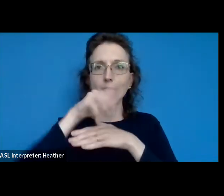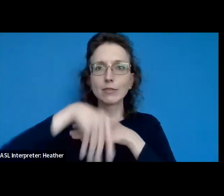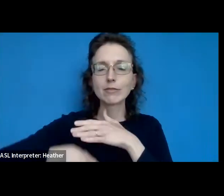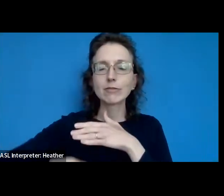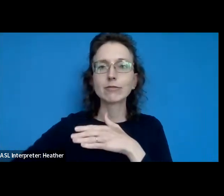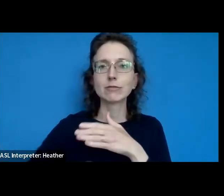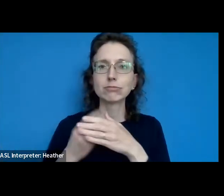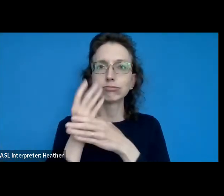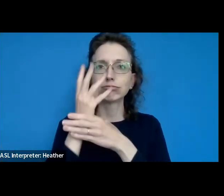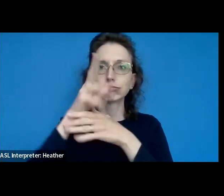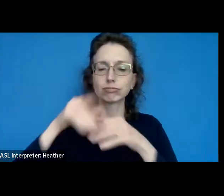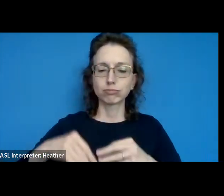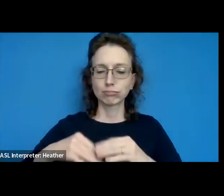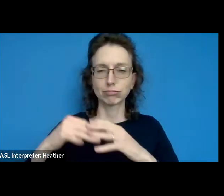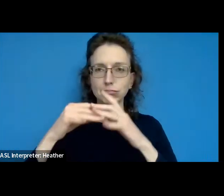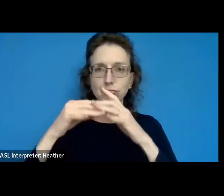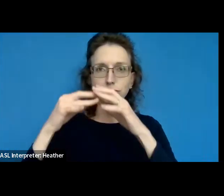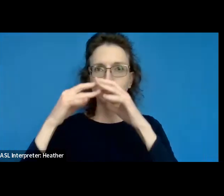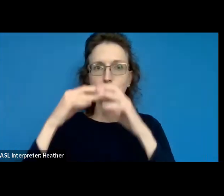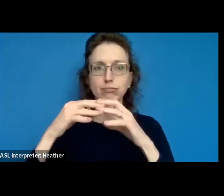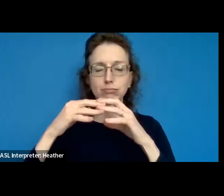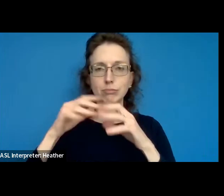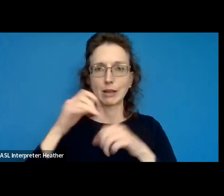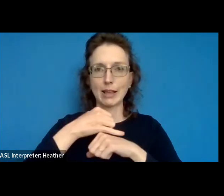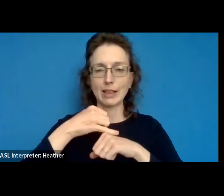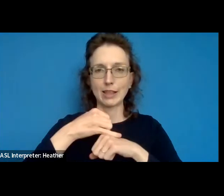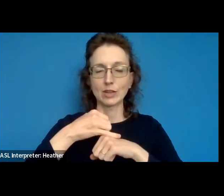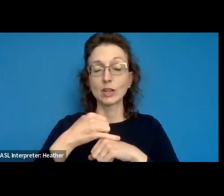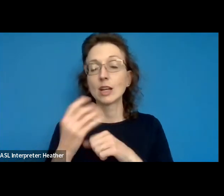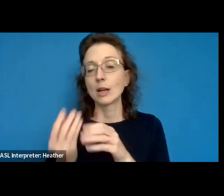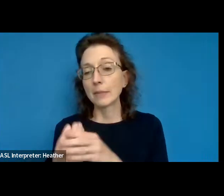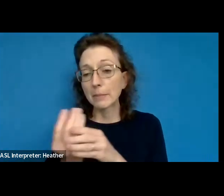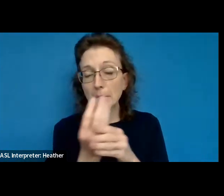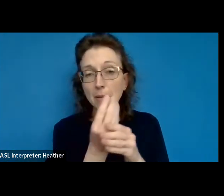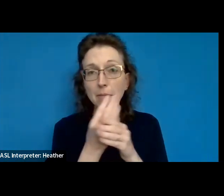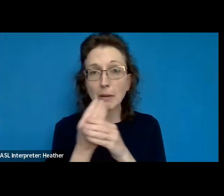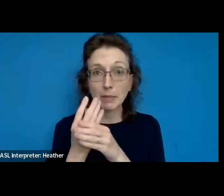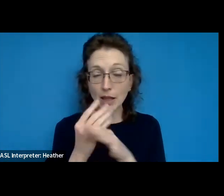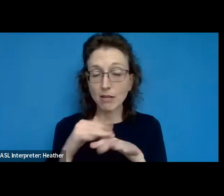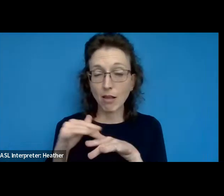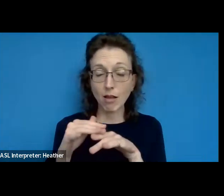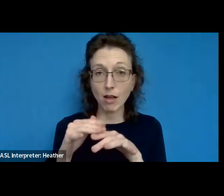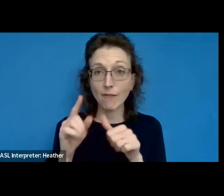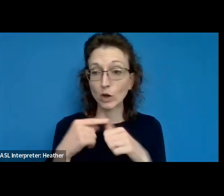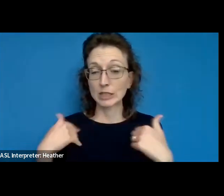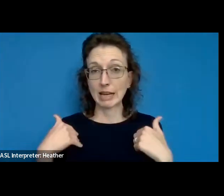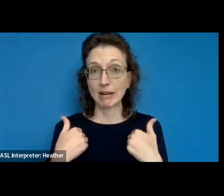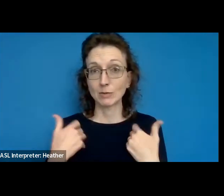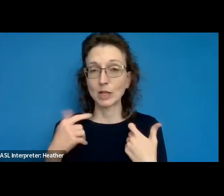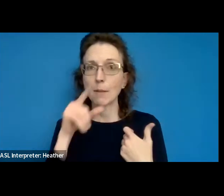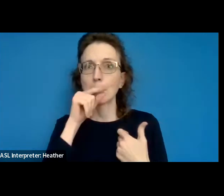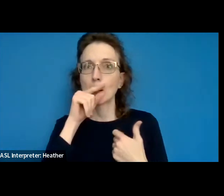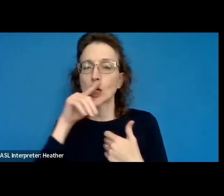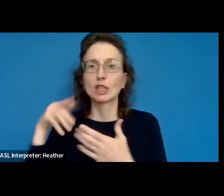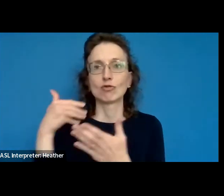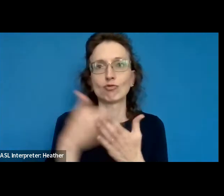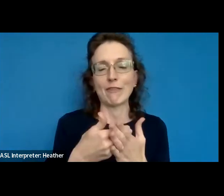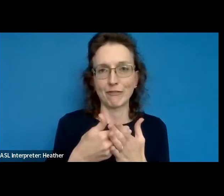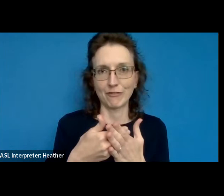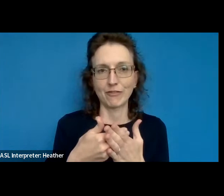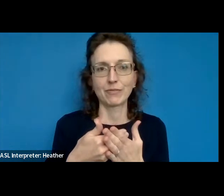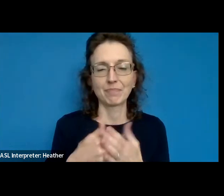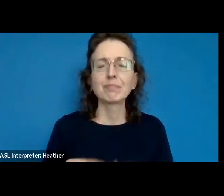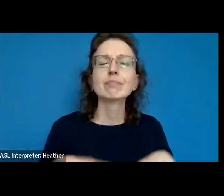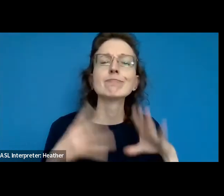a volcanic eruption, then you'll see plants will grow, and then the first things you'll see are birds. So even though the stories would say